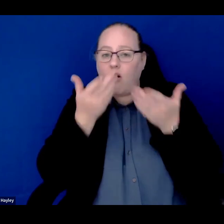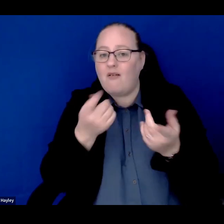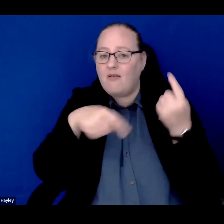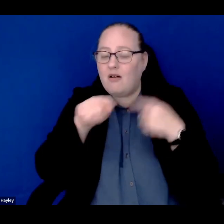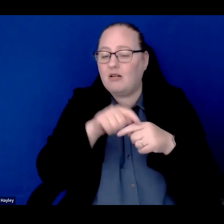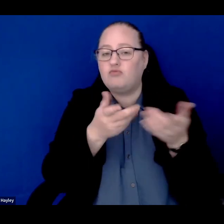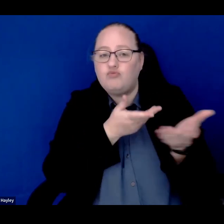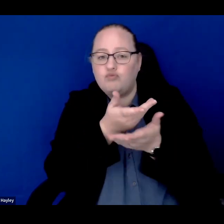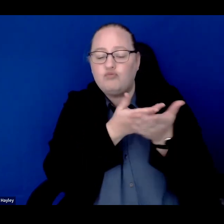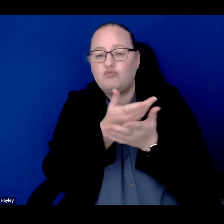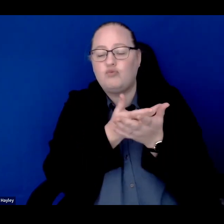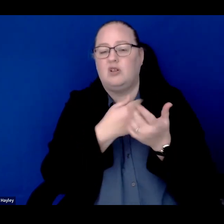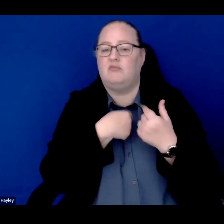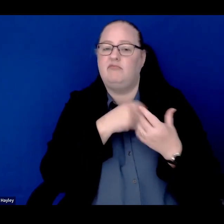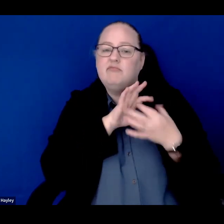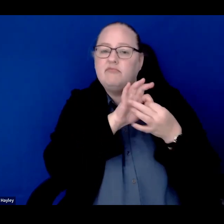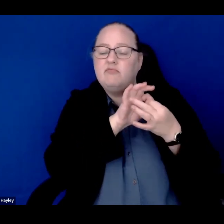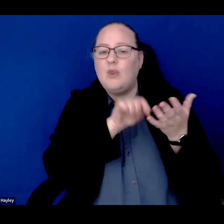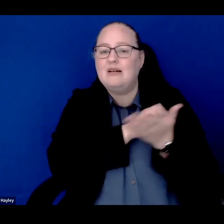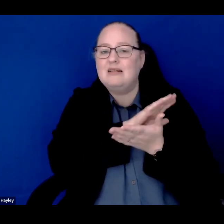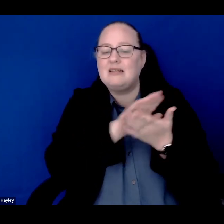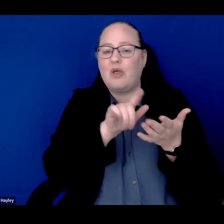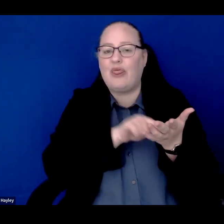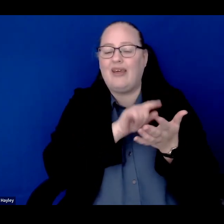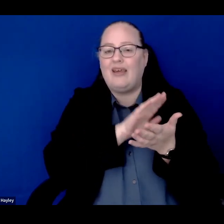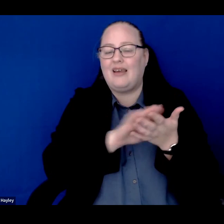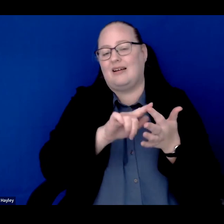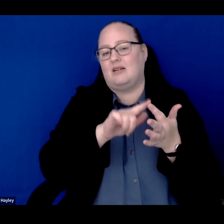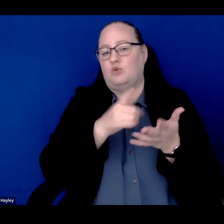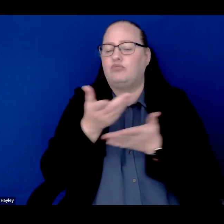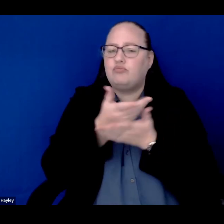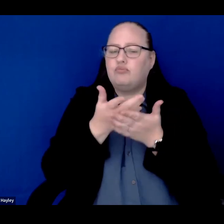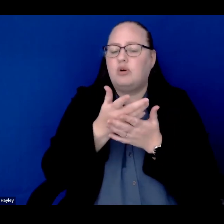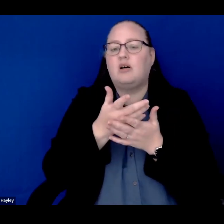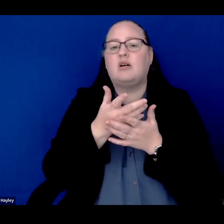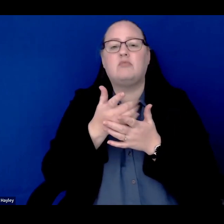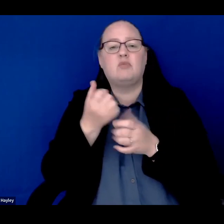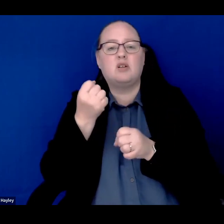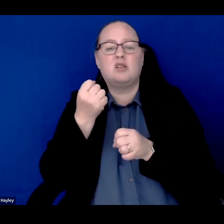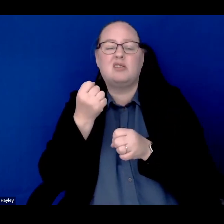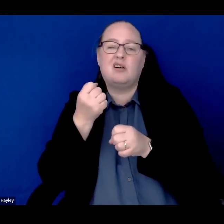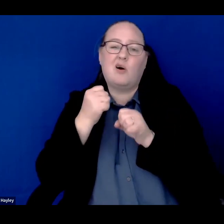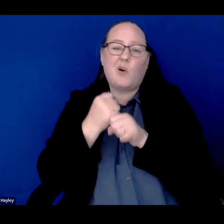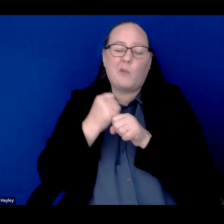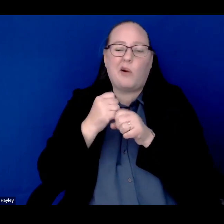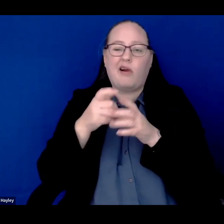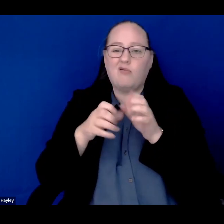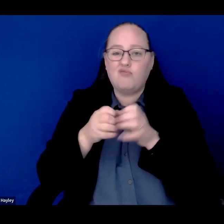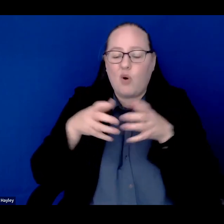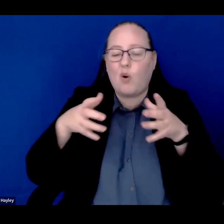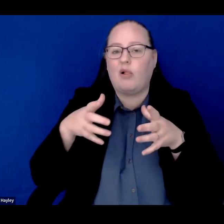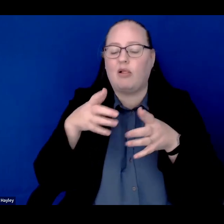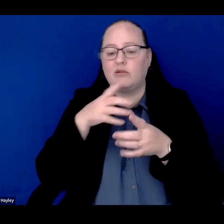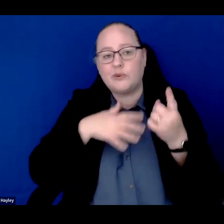Timothée Parrique on the role of economic growth in the transformation needed to secure a thriving future for humanity and the rest of the